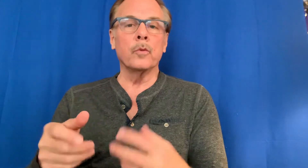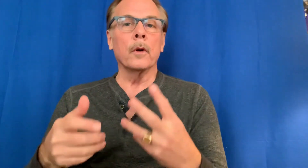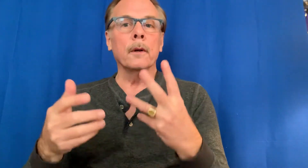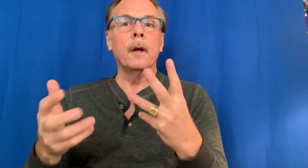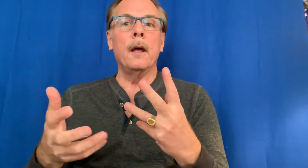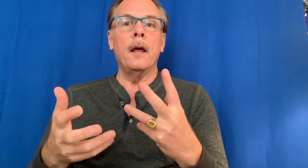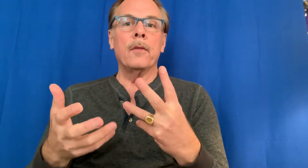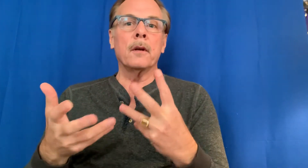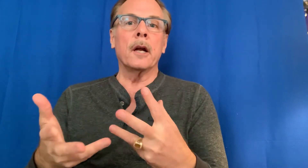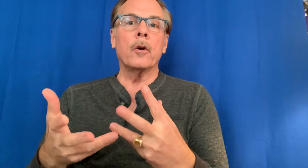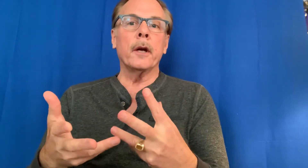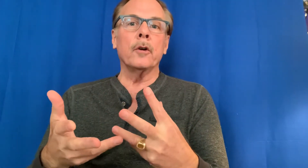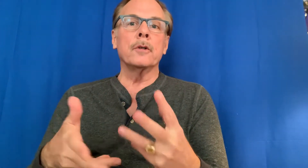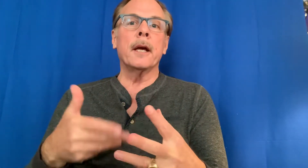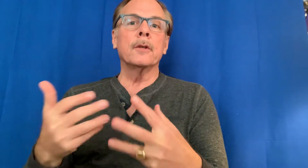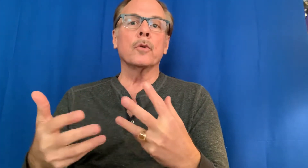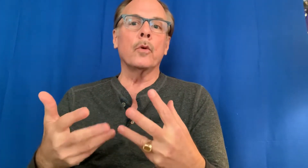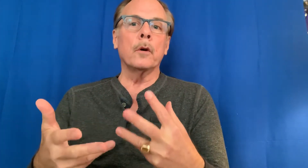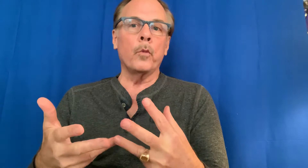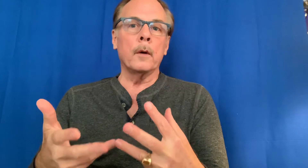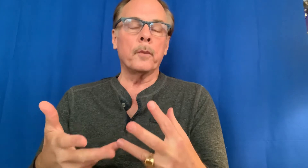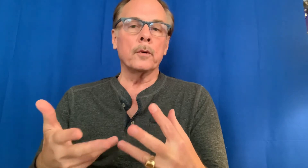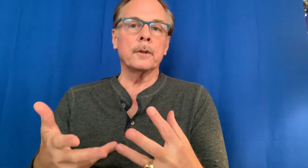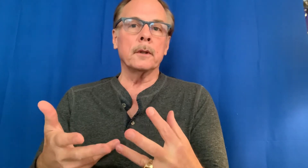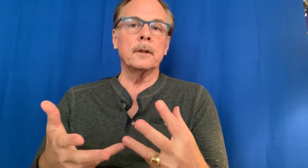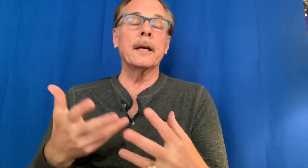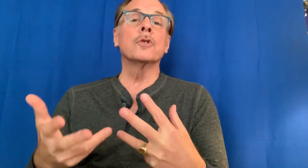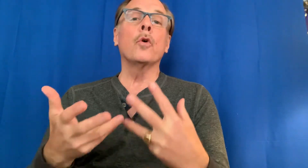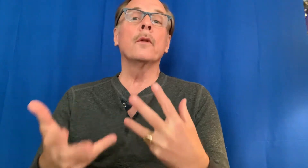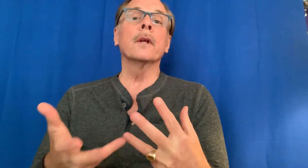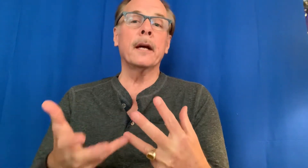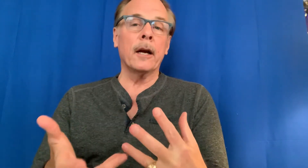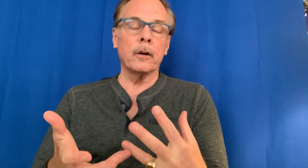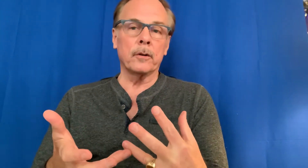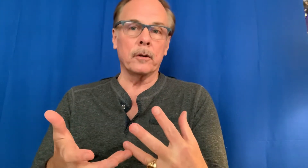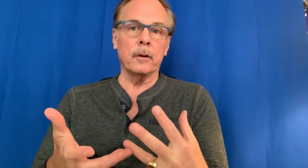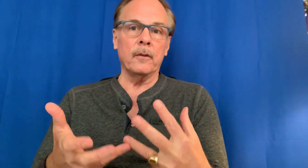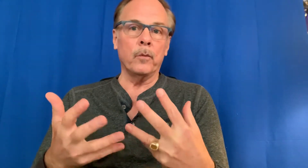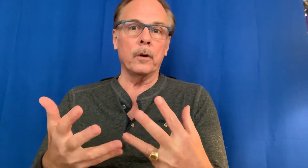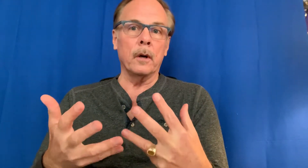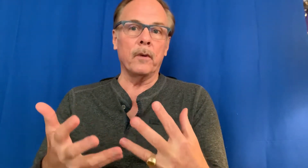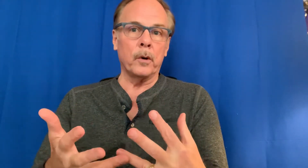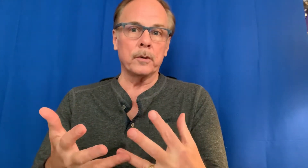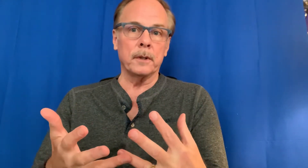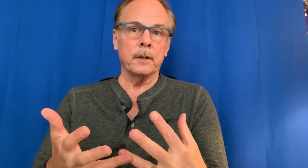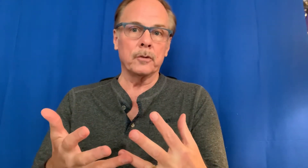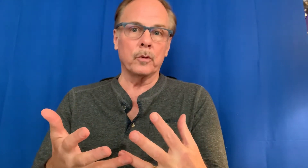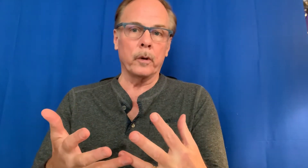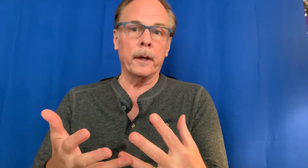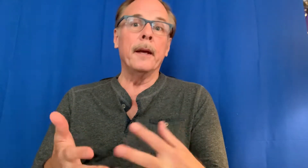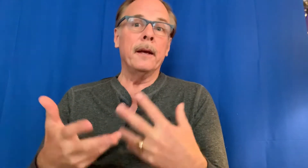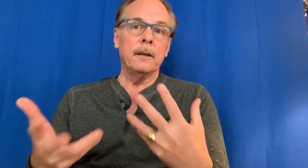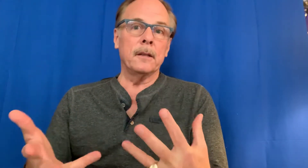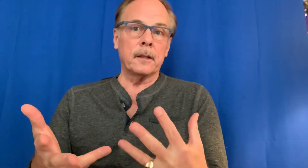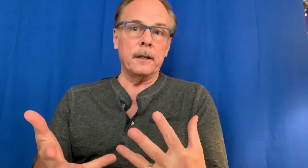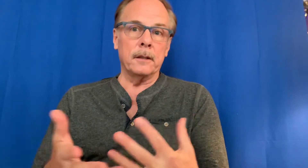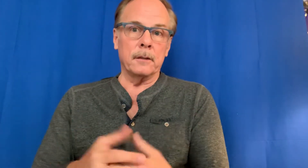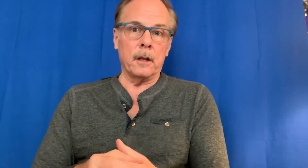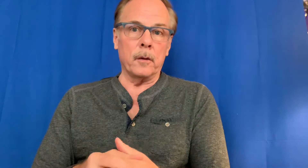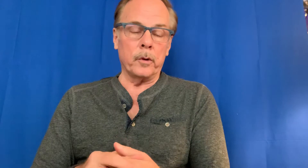when the narrator takes on the character of a person in the story. In this case, it's the